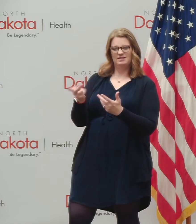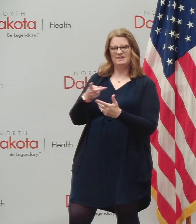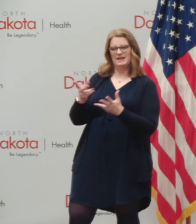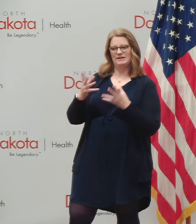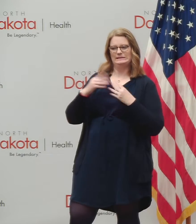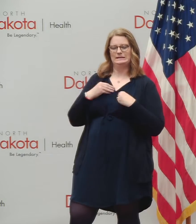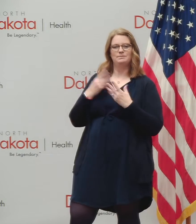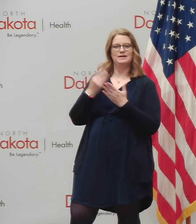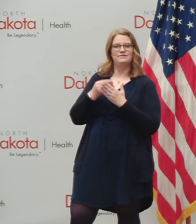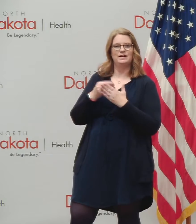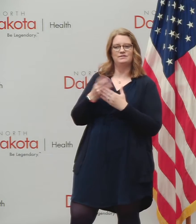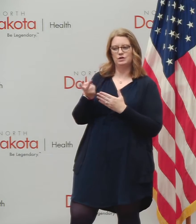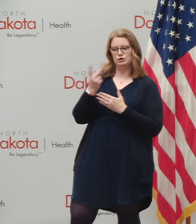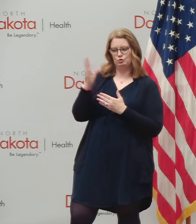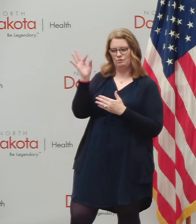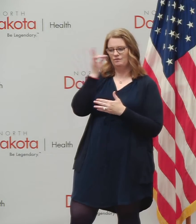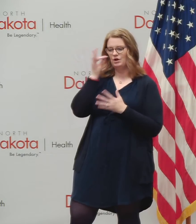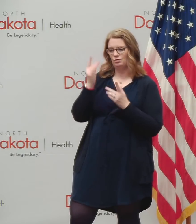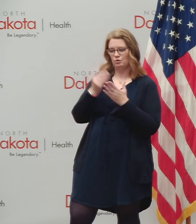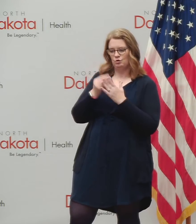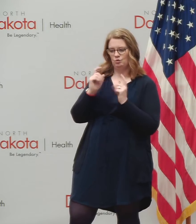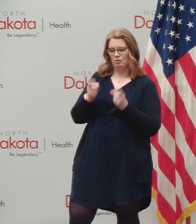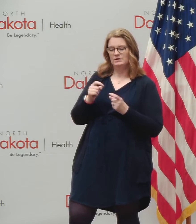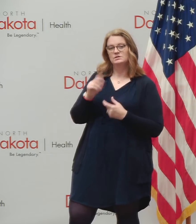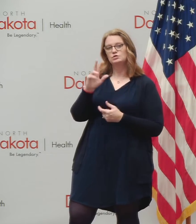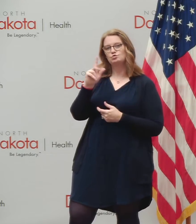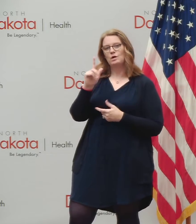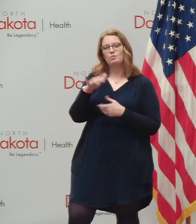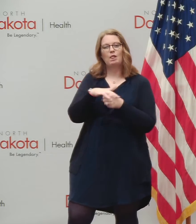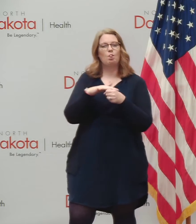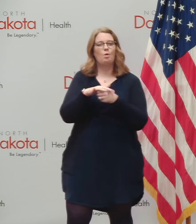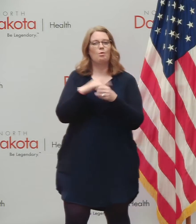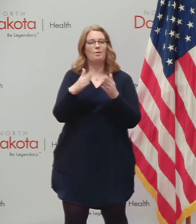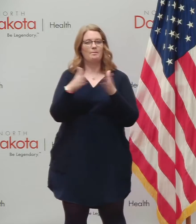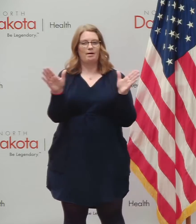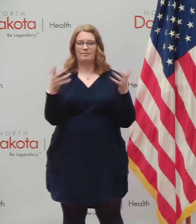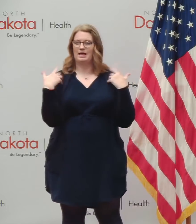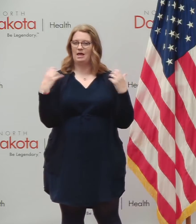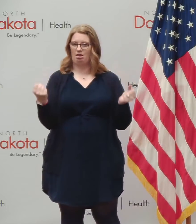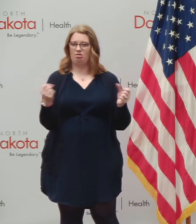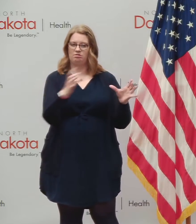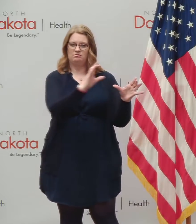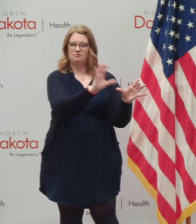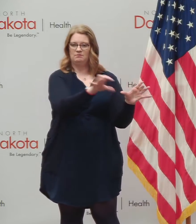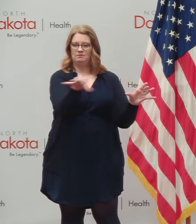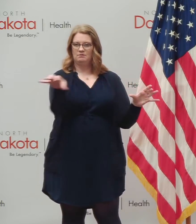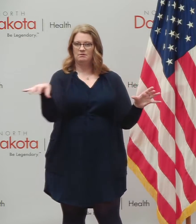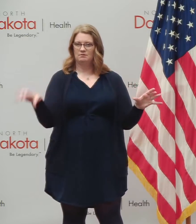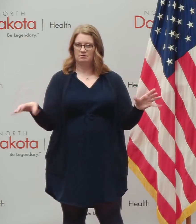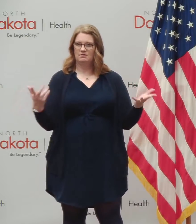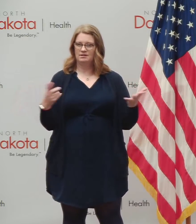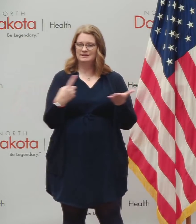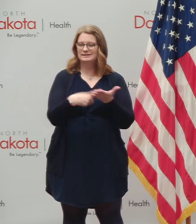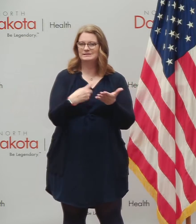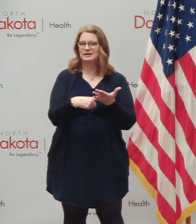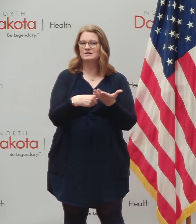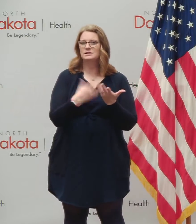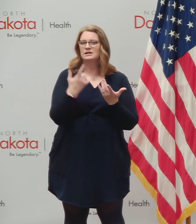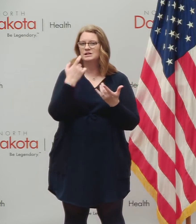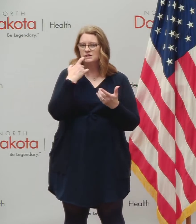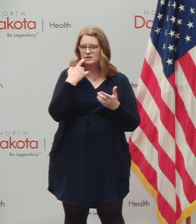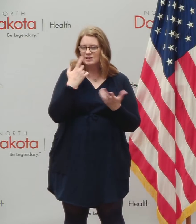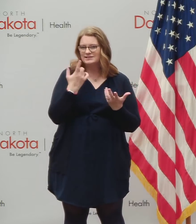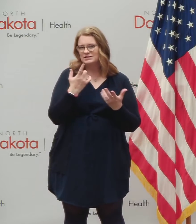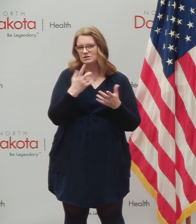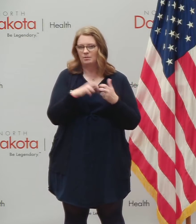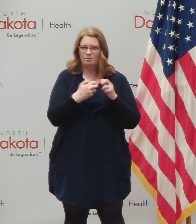grants. They've passed that on to 23 local public health units in the state to address substance abuse and opioid prevention, treatment, and